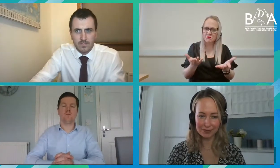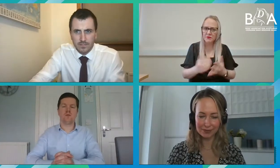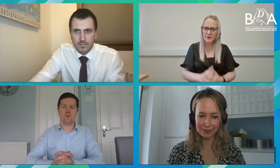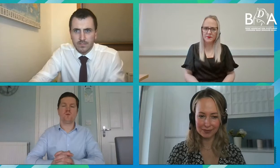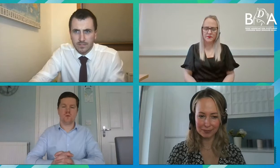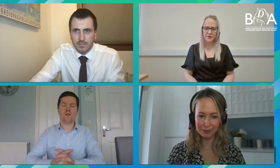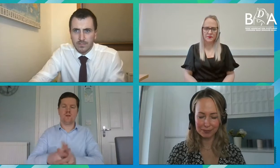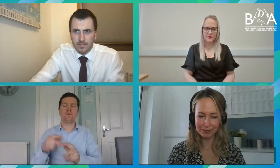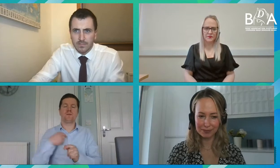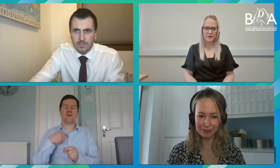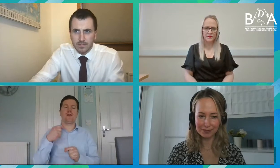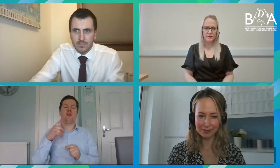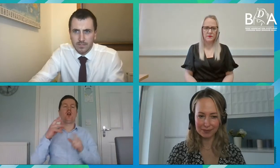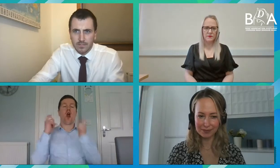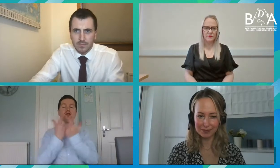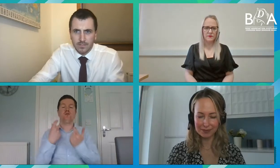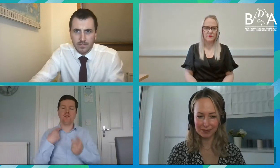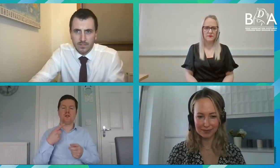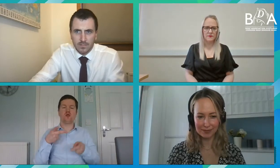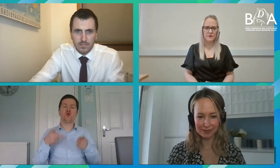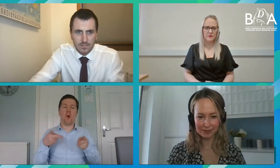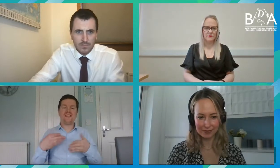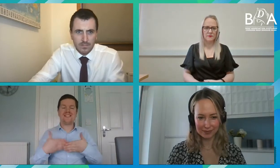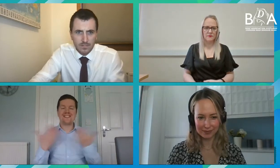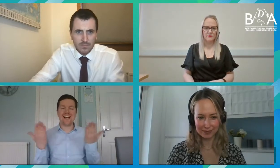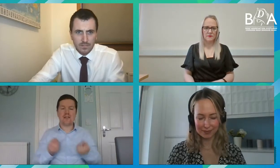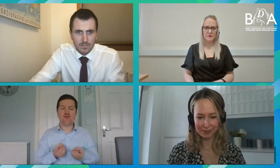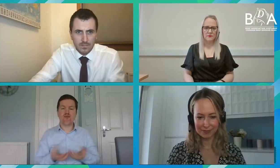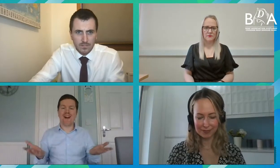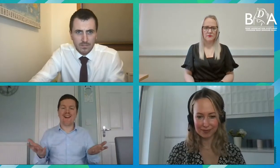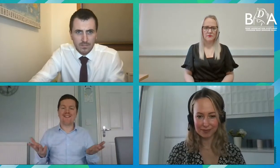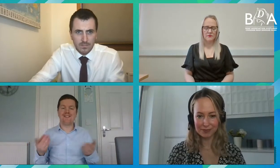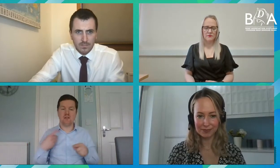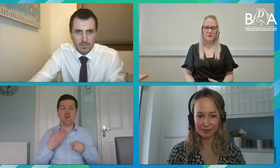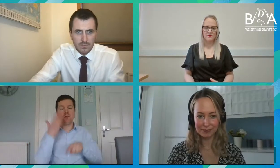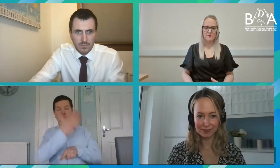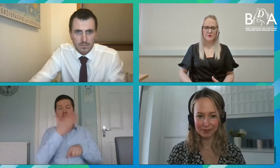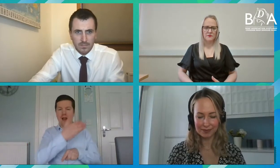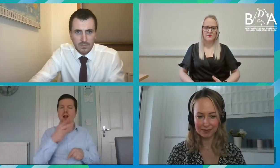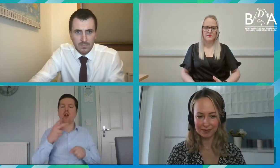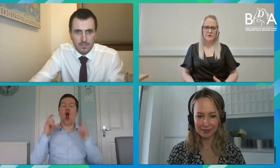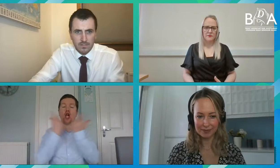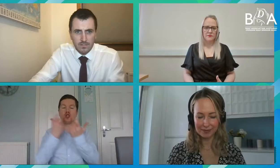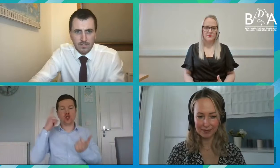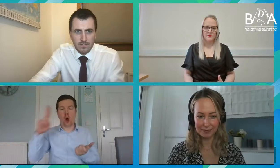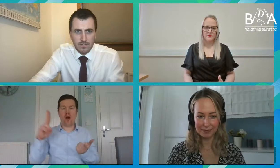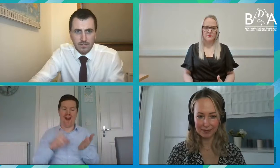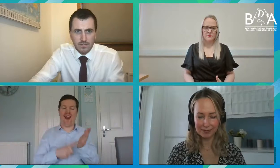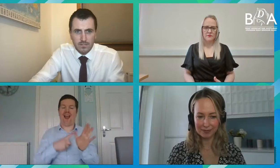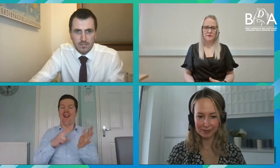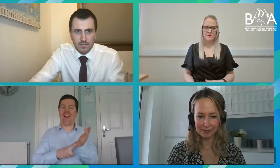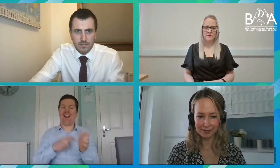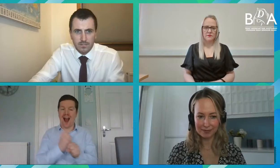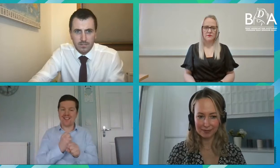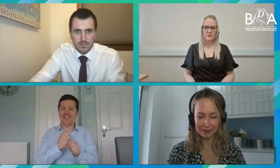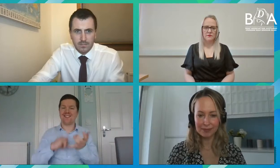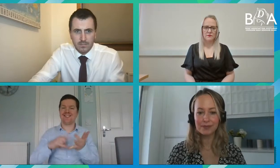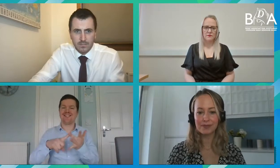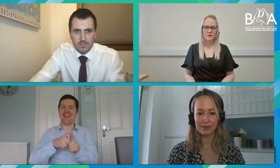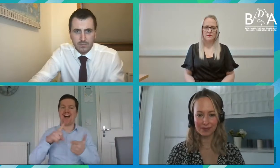So, College for me was what's called day